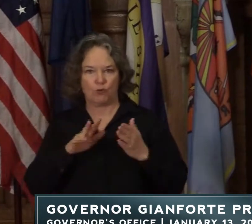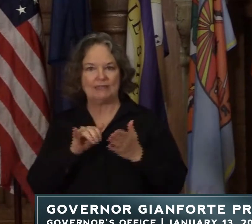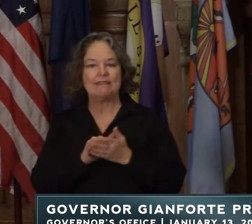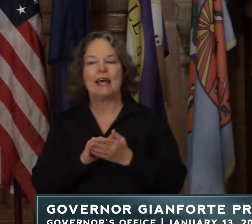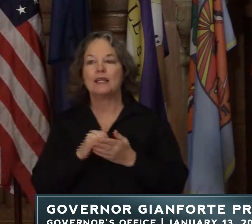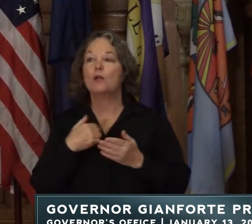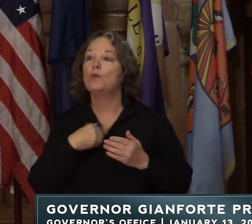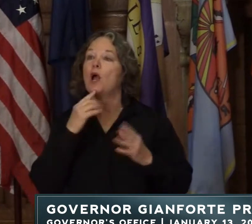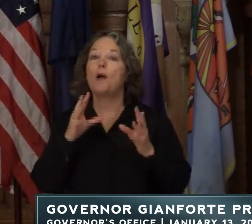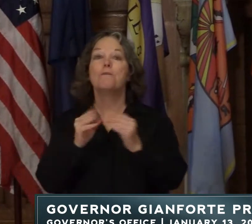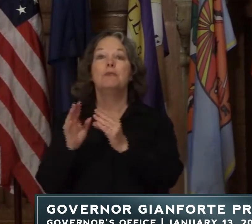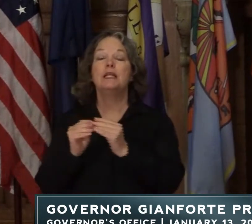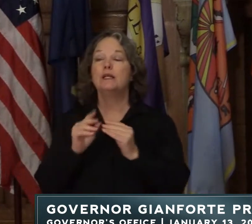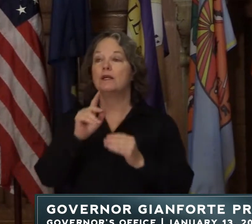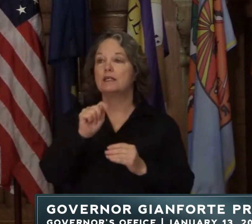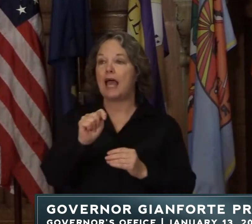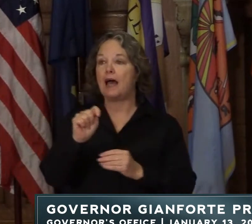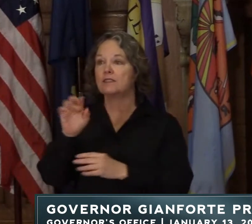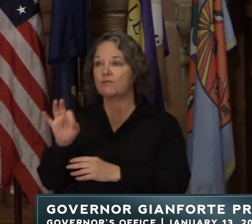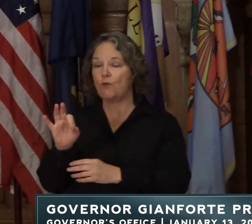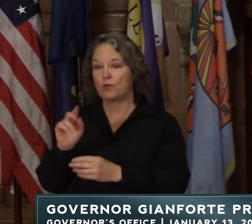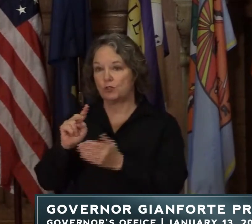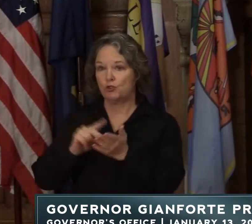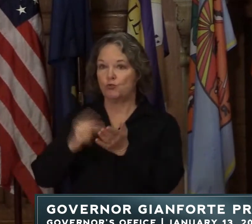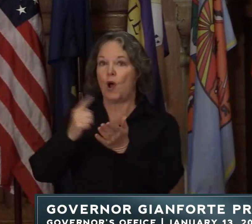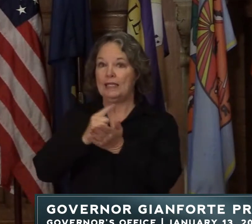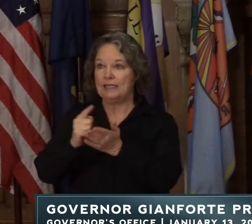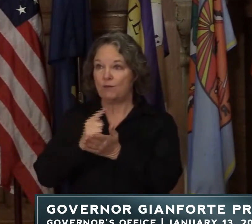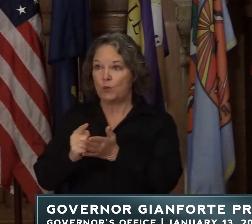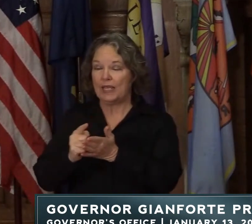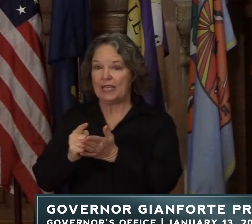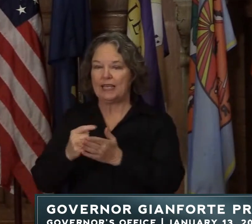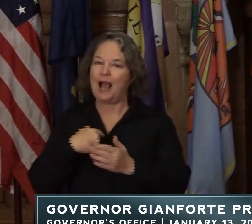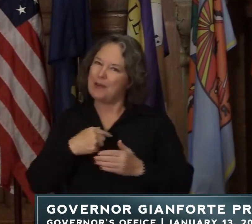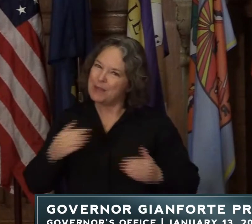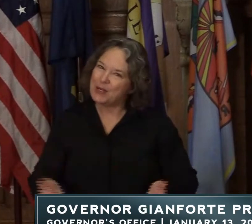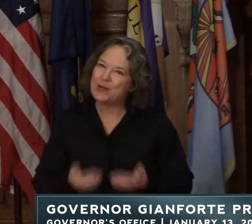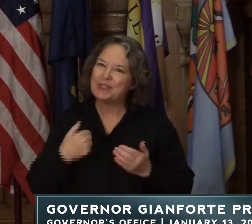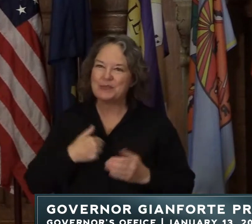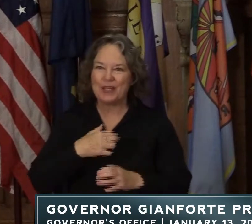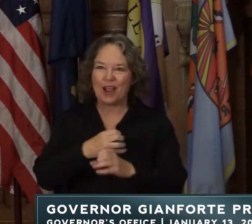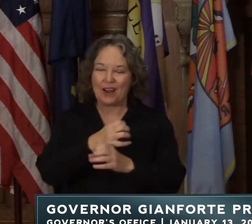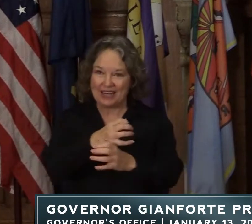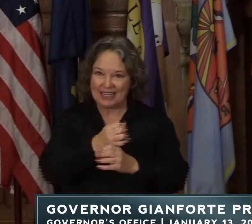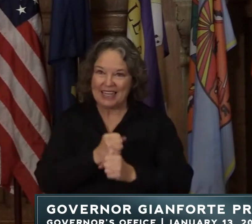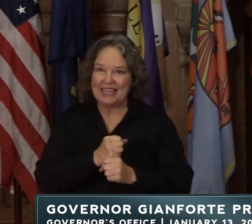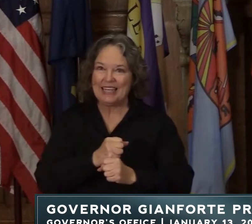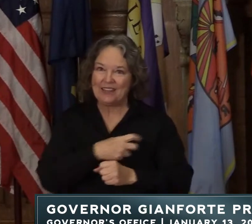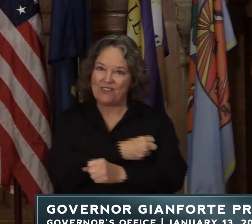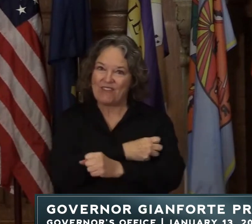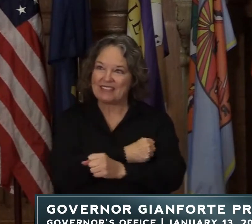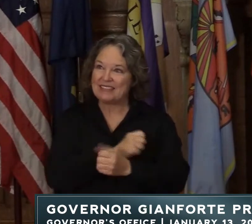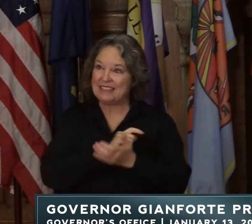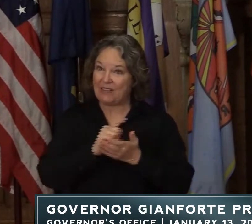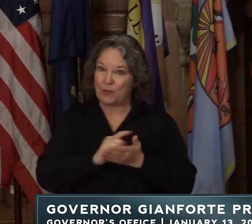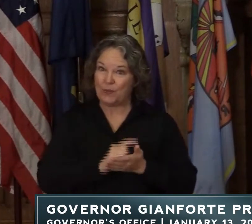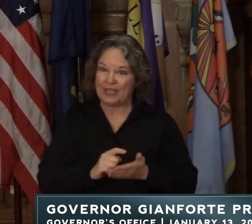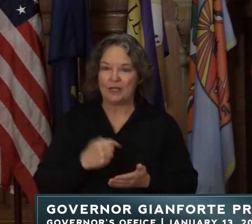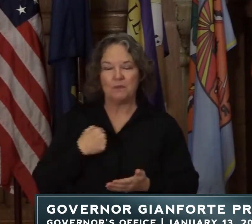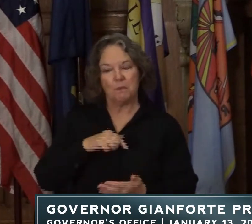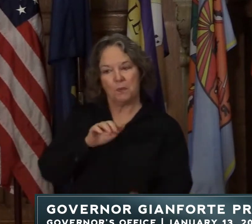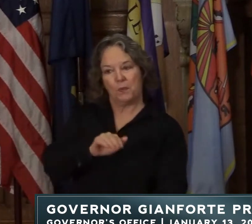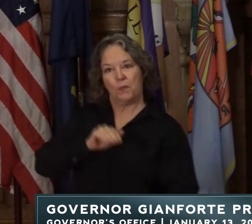we're meeting with the task force twice weekly. I'm encouraged that we're getting weekly deliveries, and we have quite a bit of vaccine in the